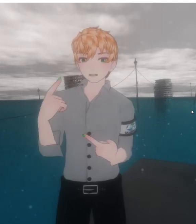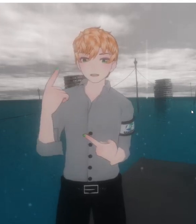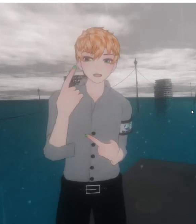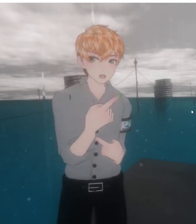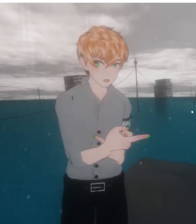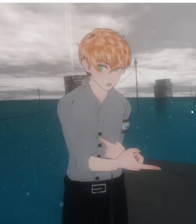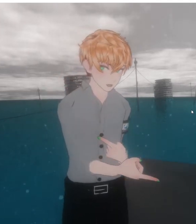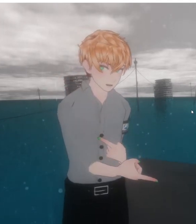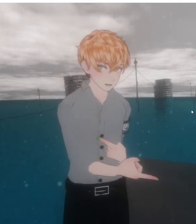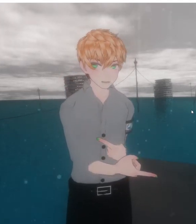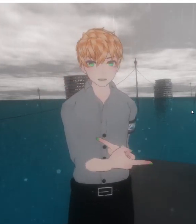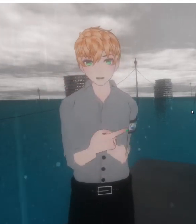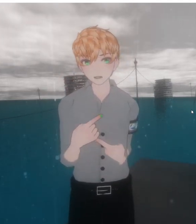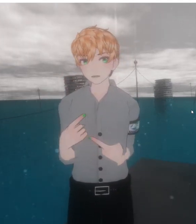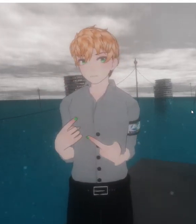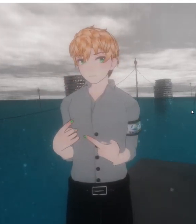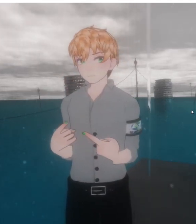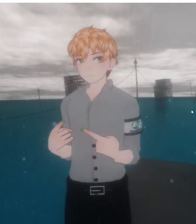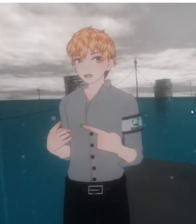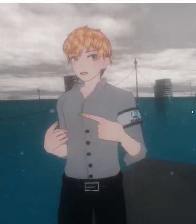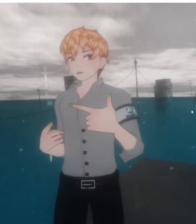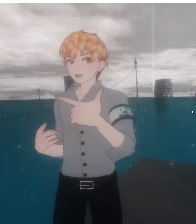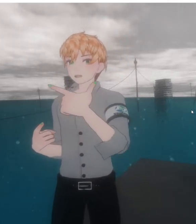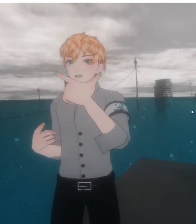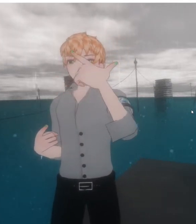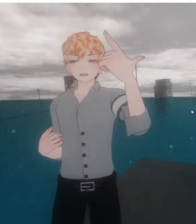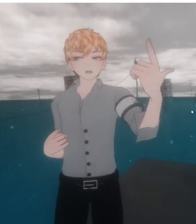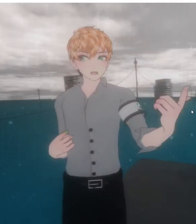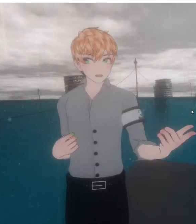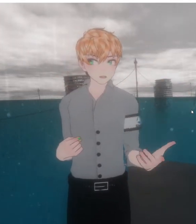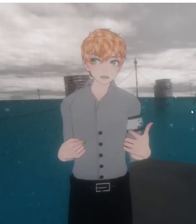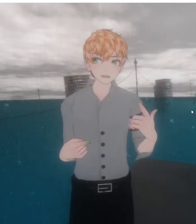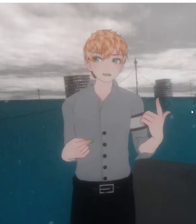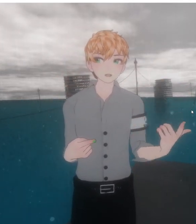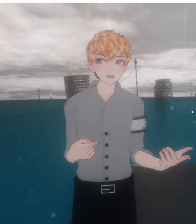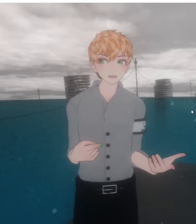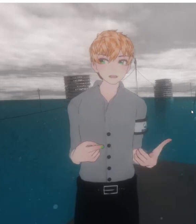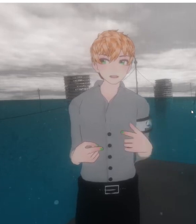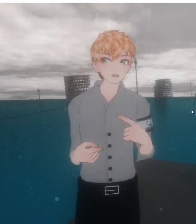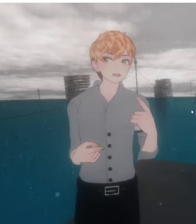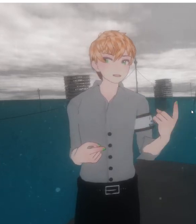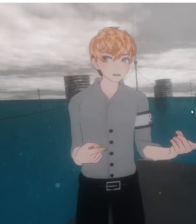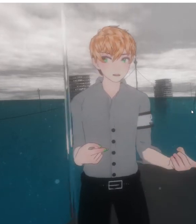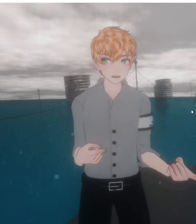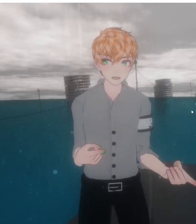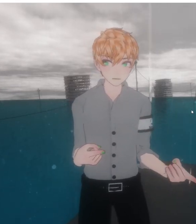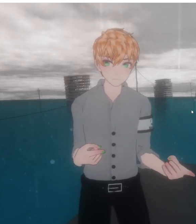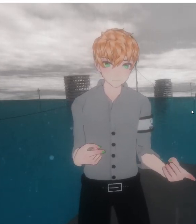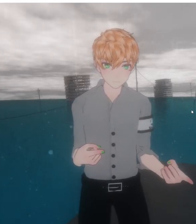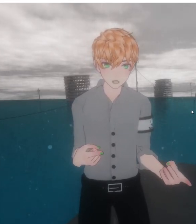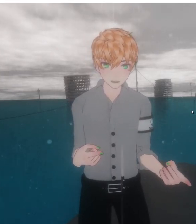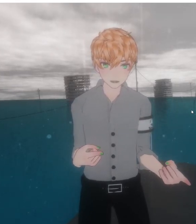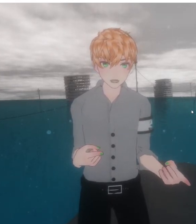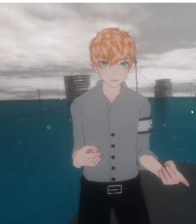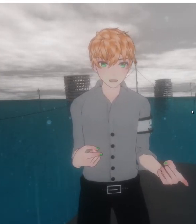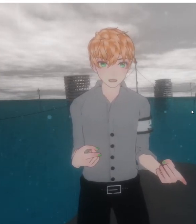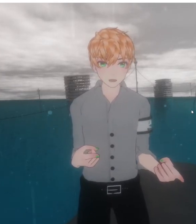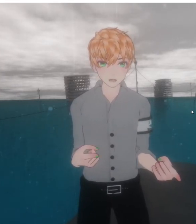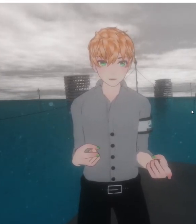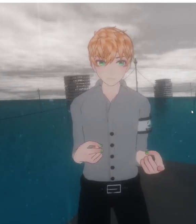I want to say, like a larger point that I want to get to that I never end up fleshing out properly. But